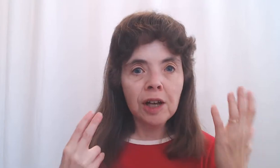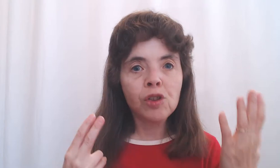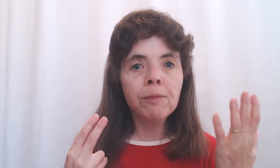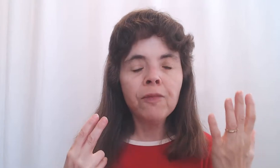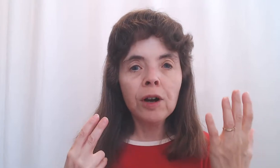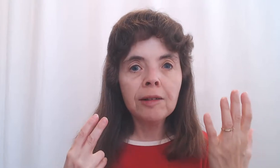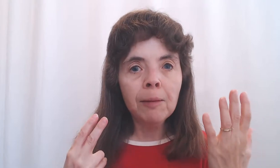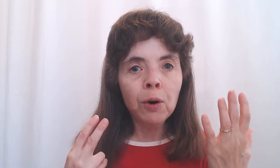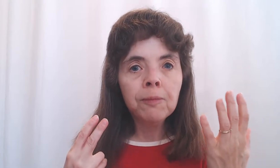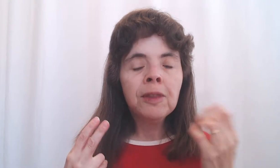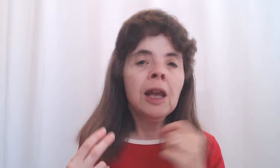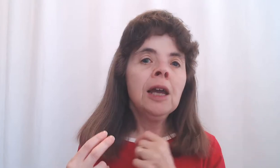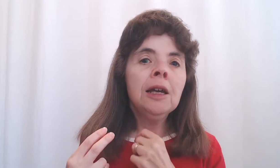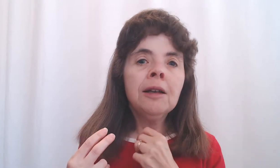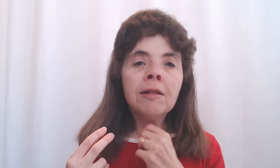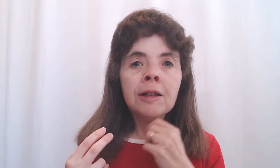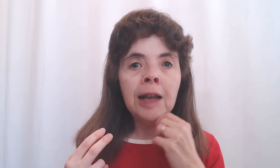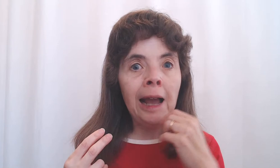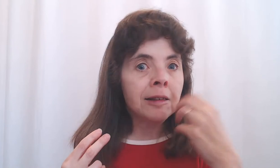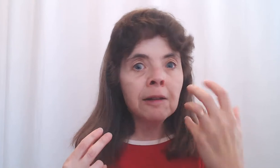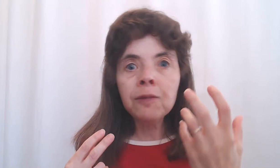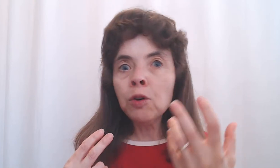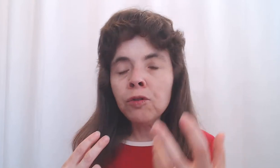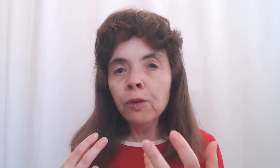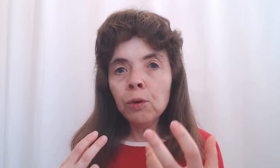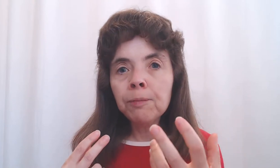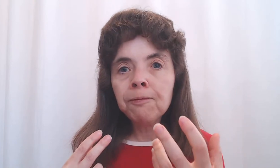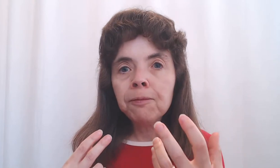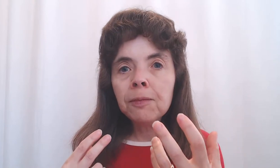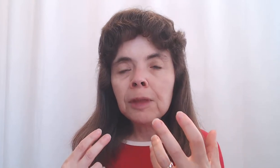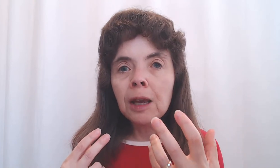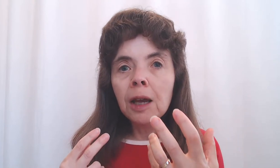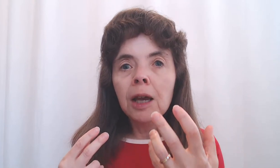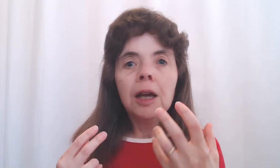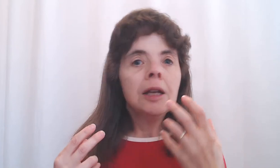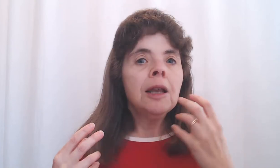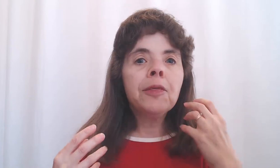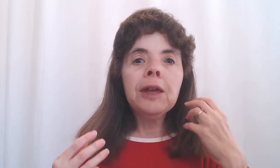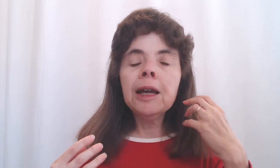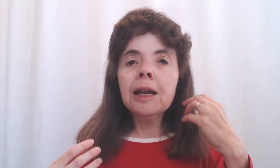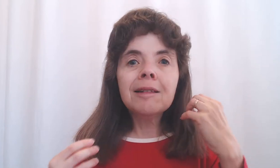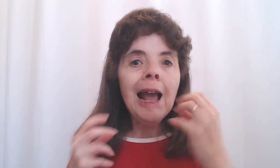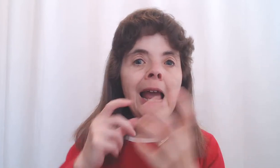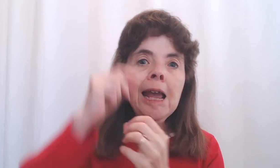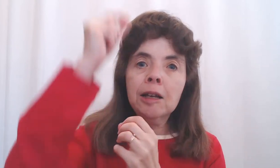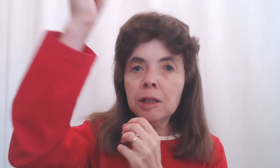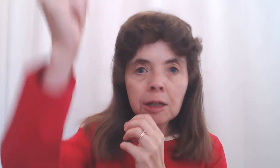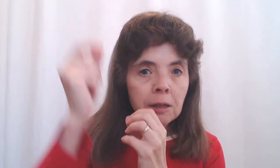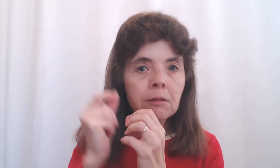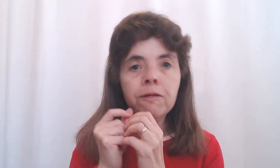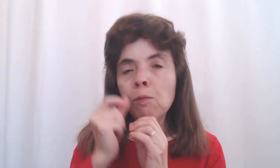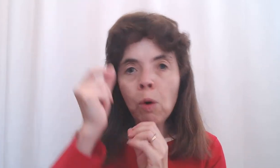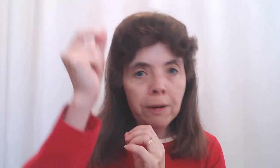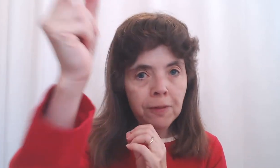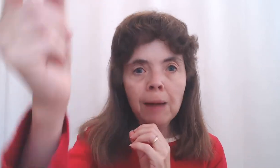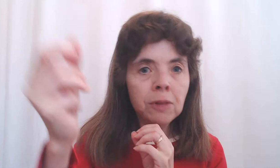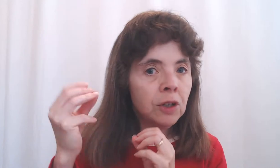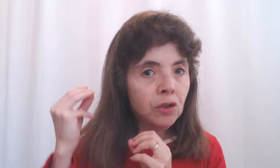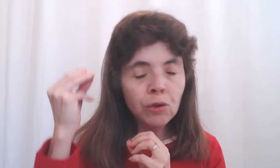touch him, for example. He doesn't ask if there's food. Nothing is handed from one of them to